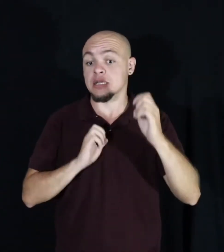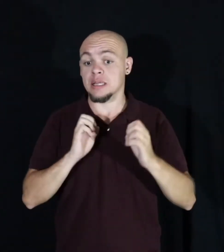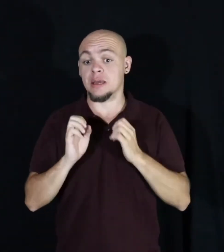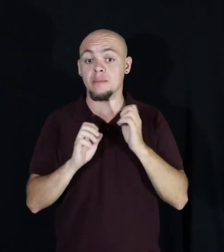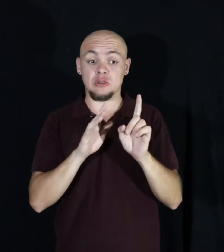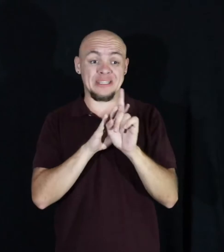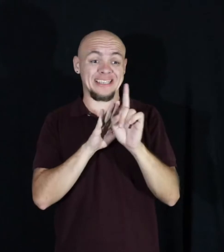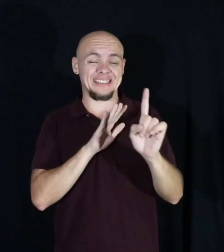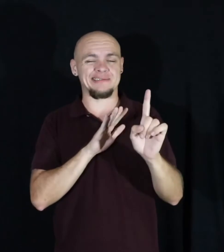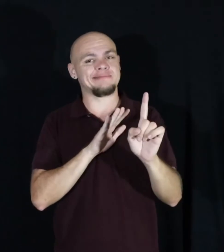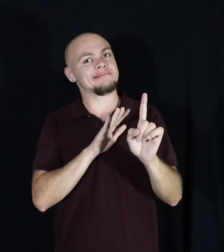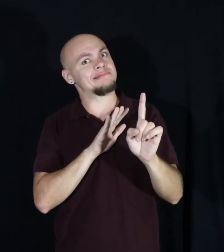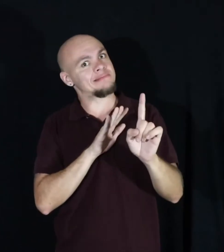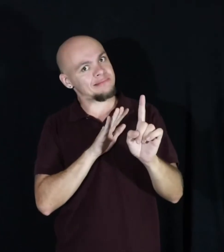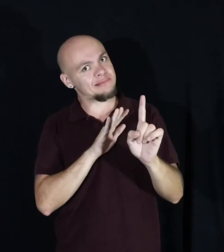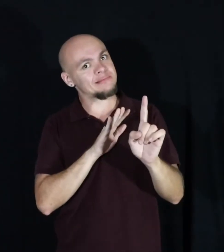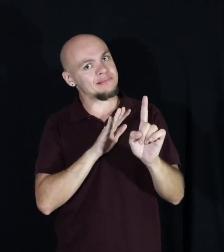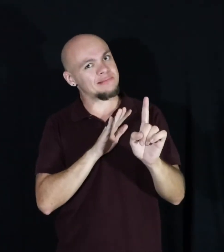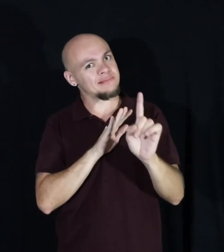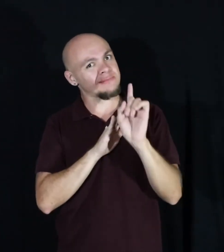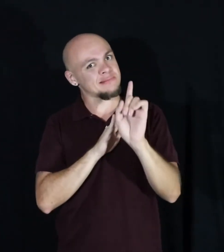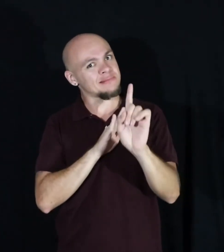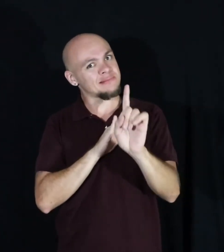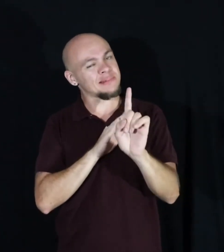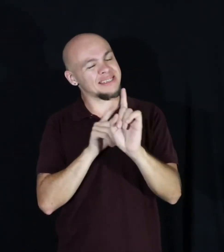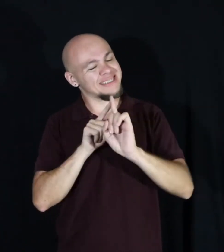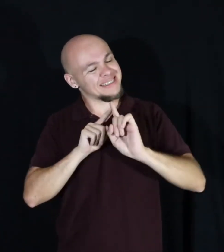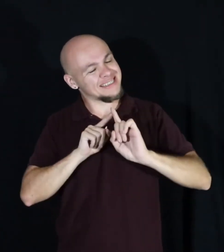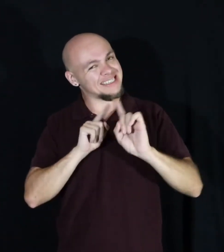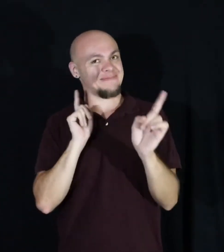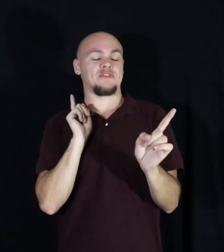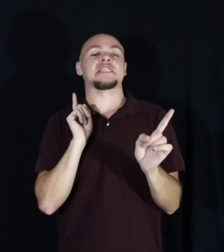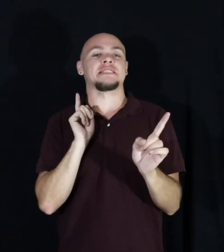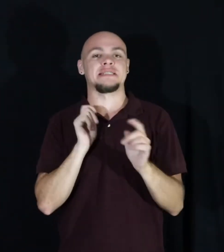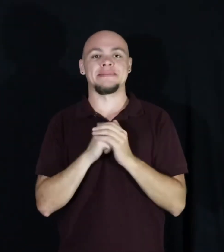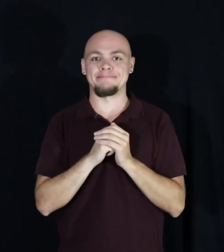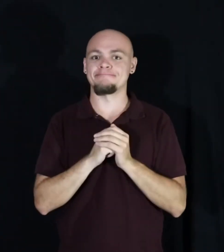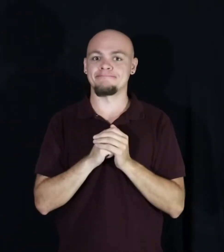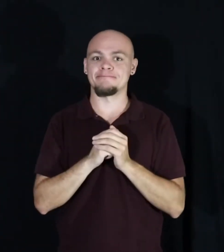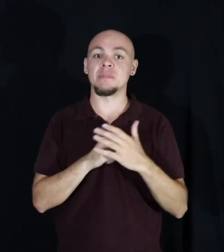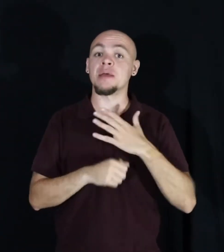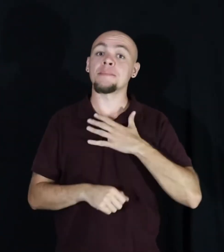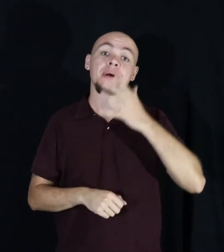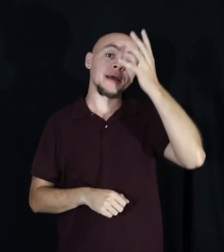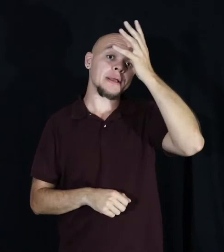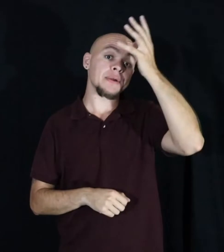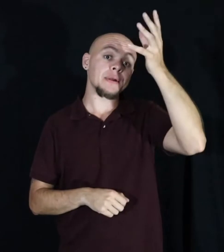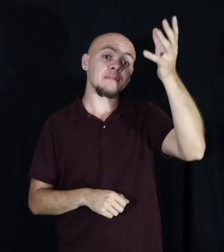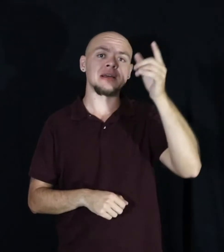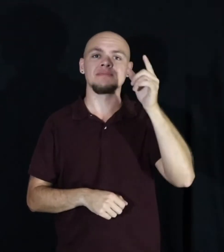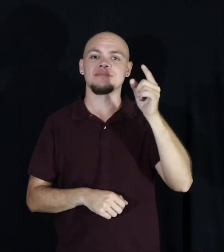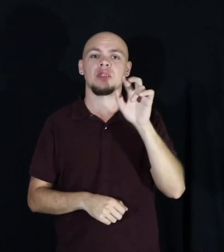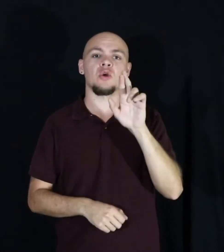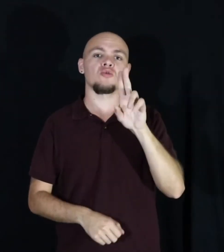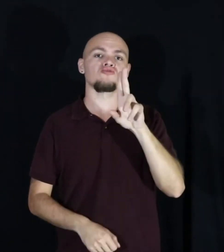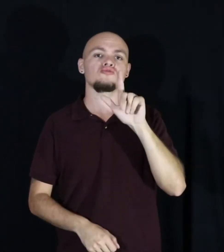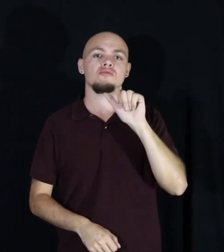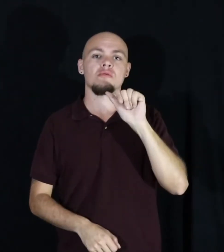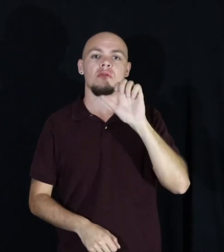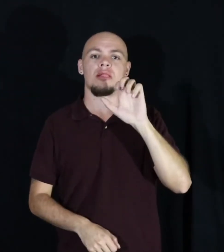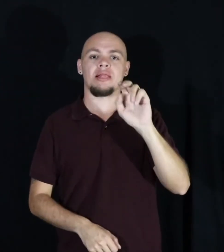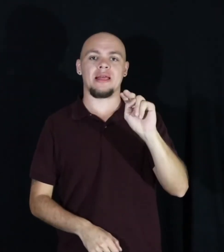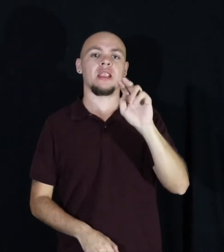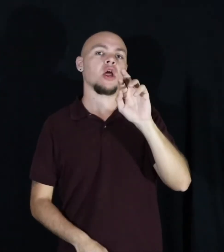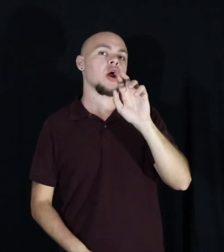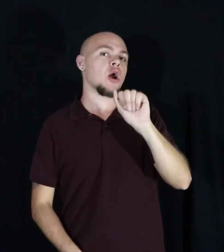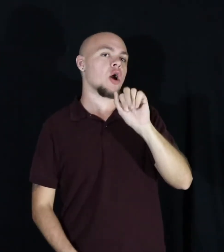escaping, far different story. My grandfather was Reuben Allred, the prophet and founder